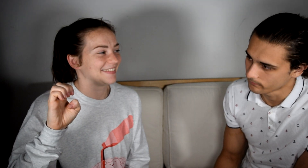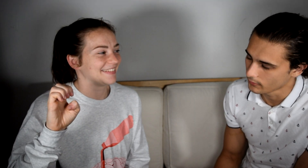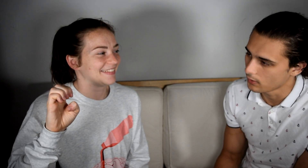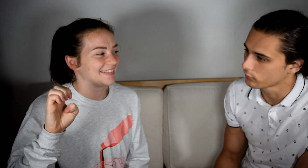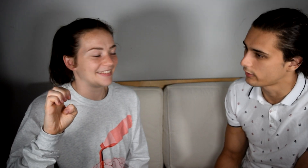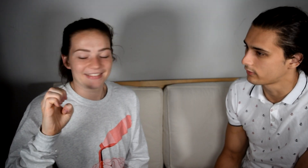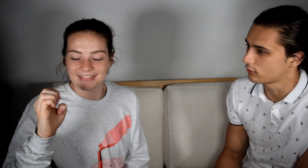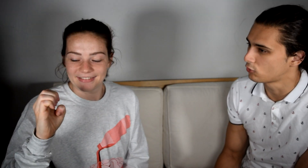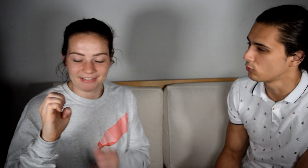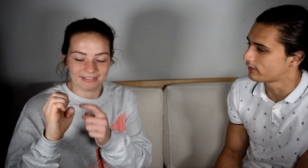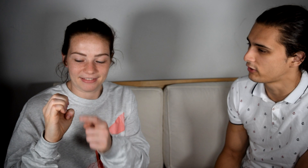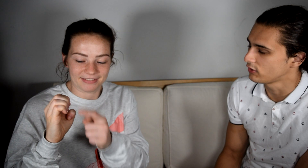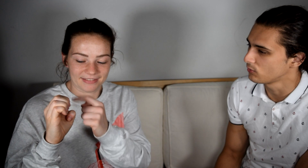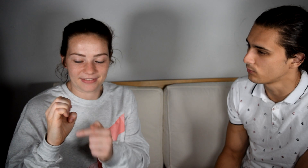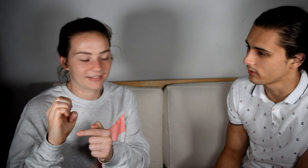I was like a TU something.